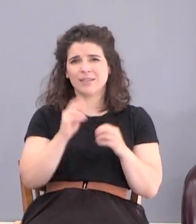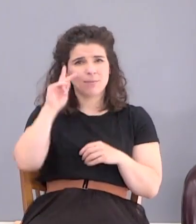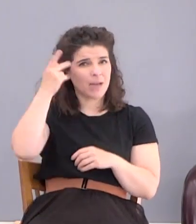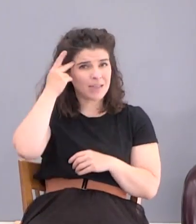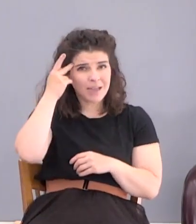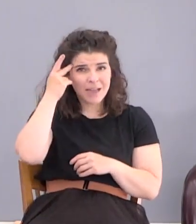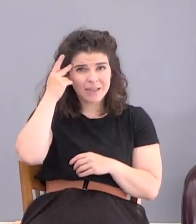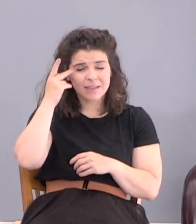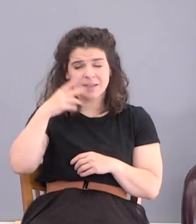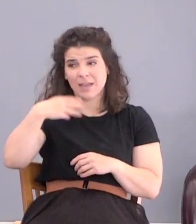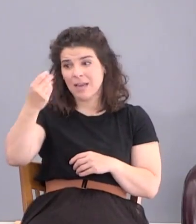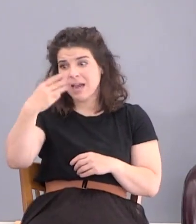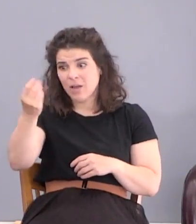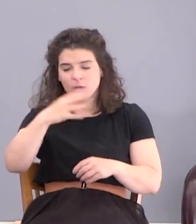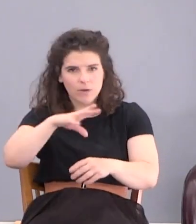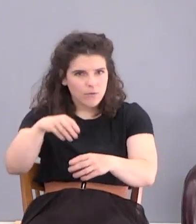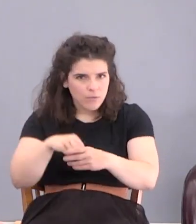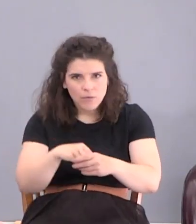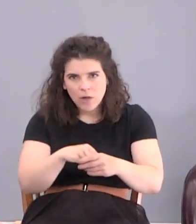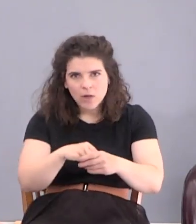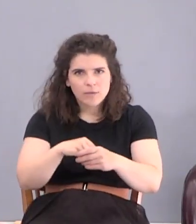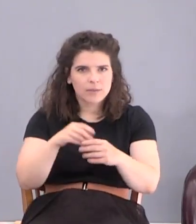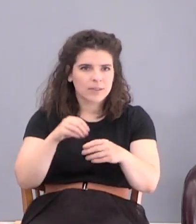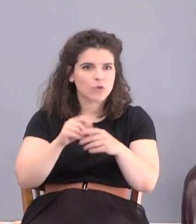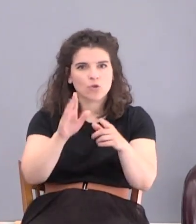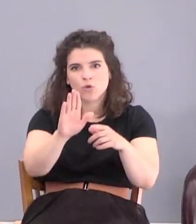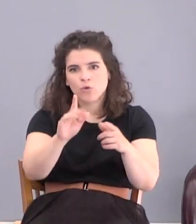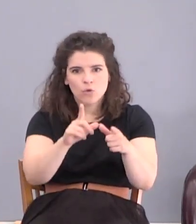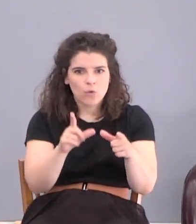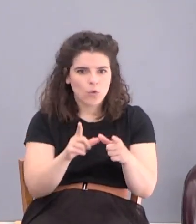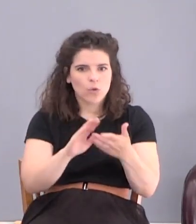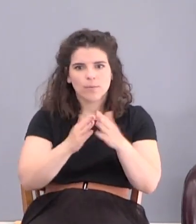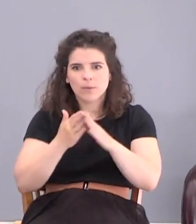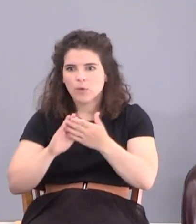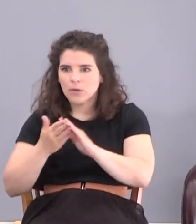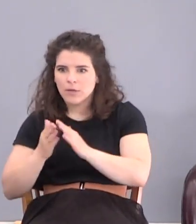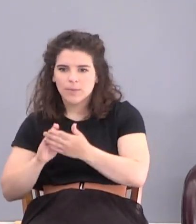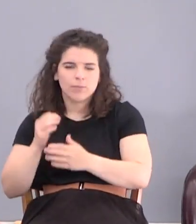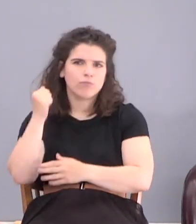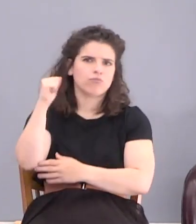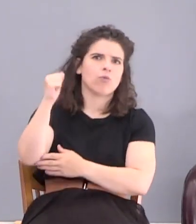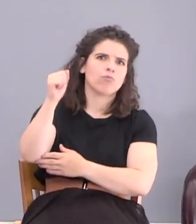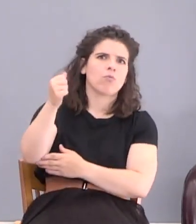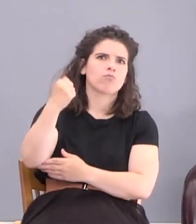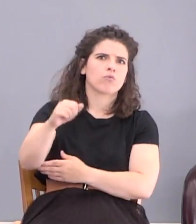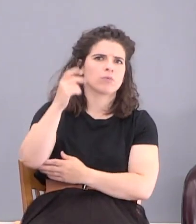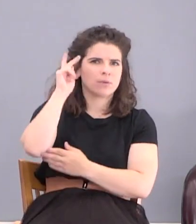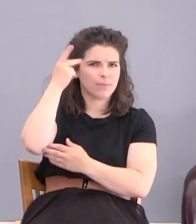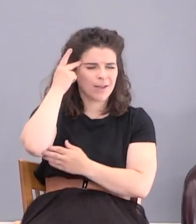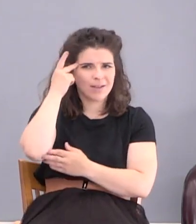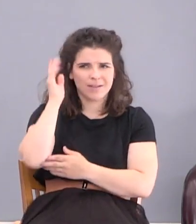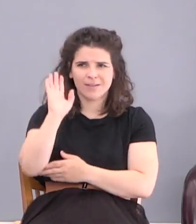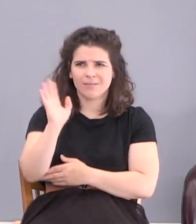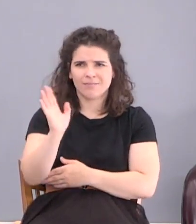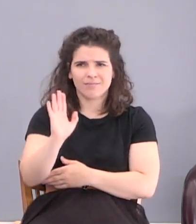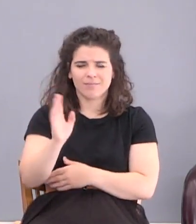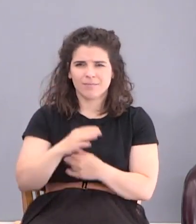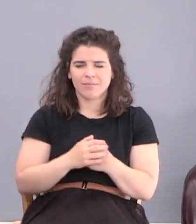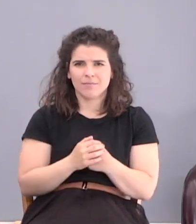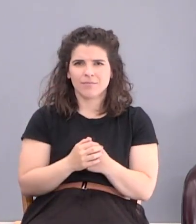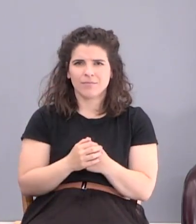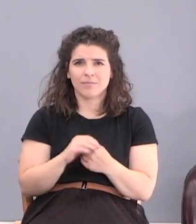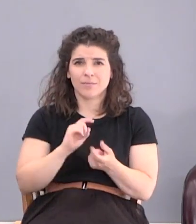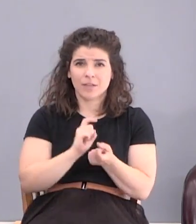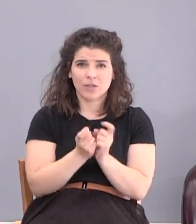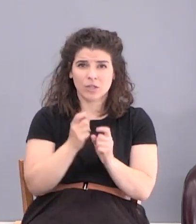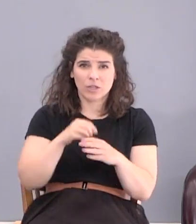not going to be getting out there and involved in your local community trying to protest and do politics. It